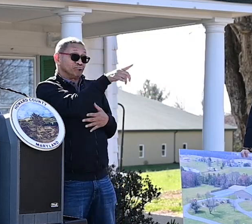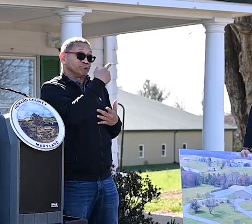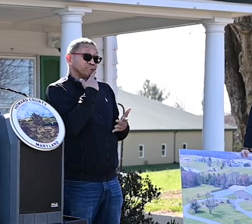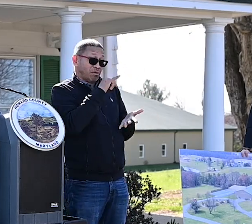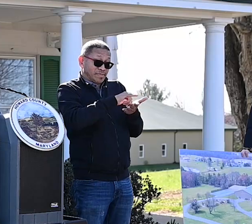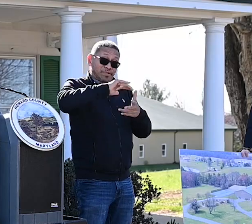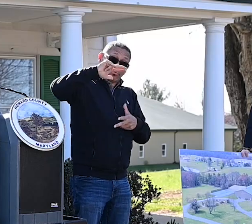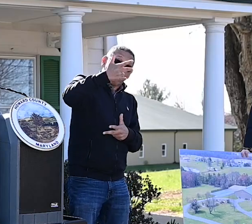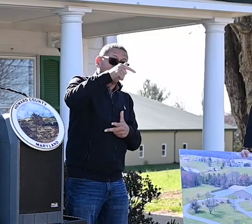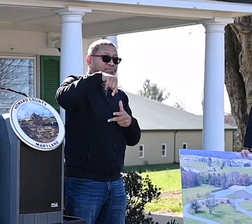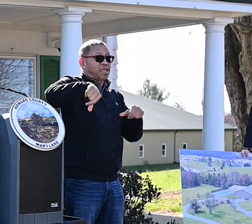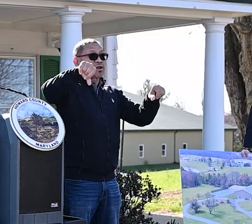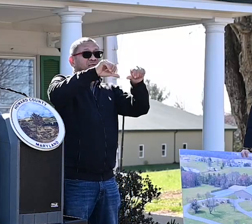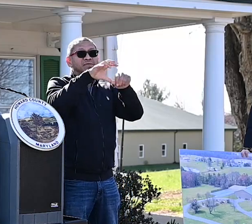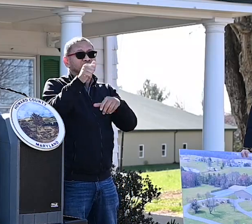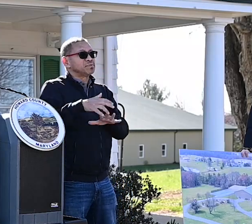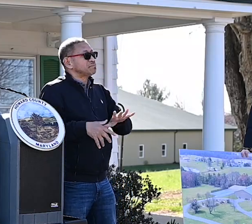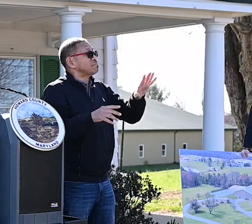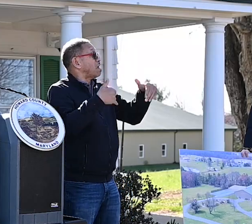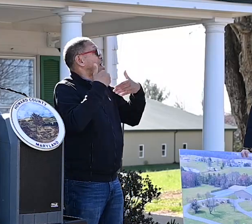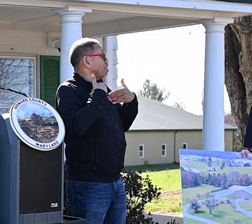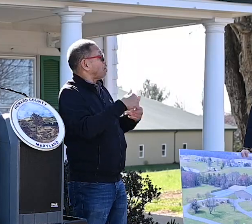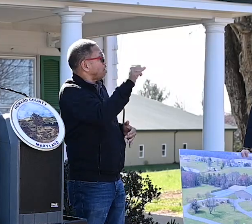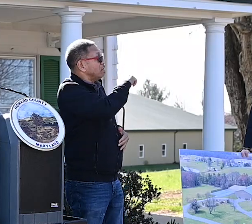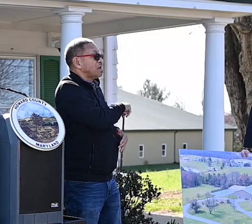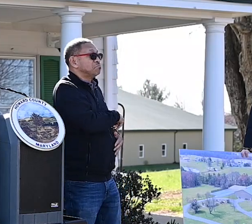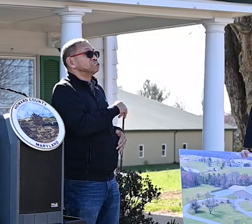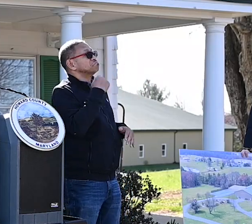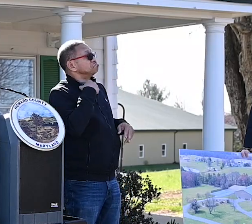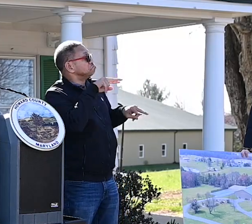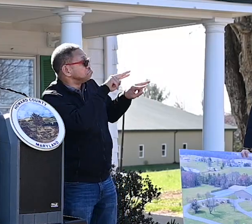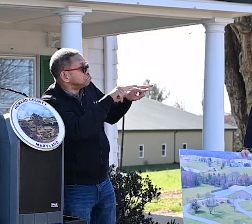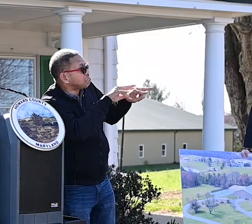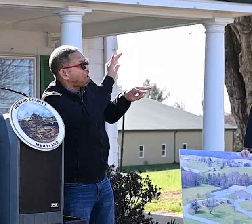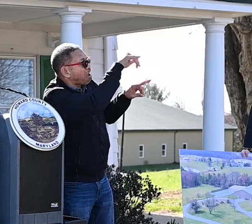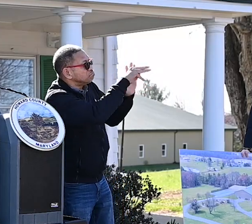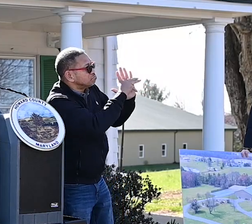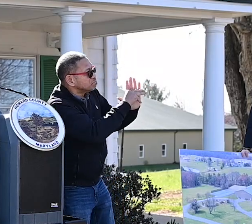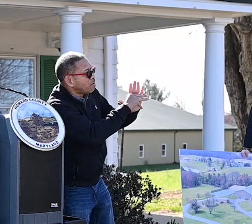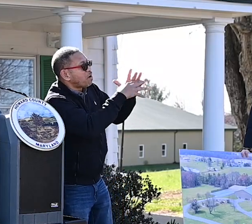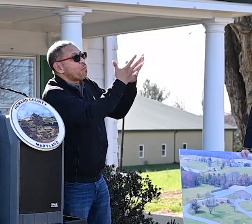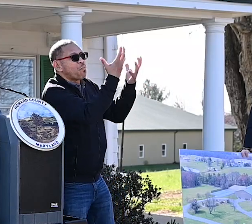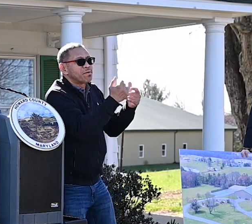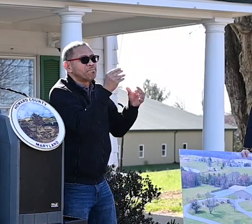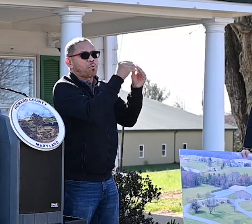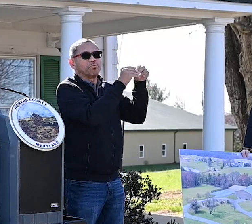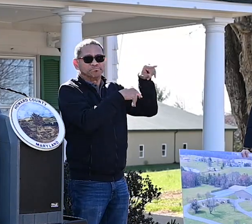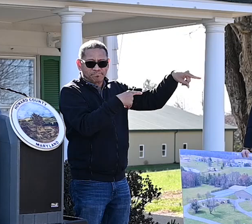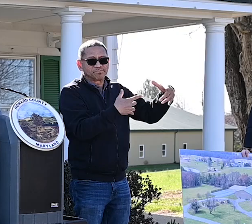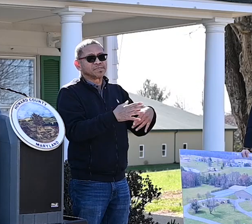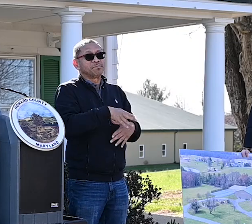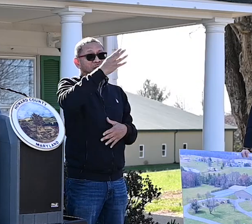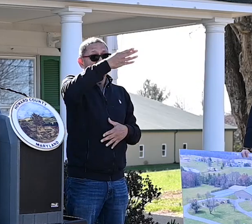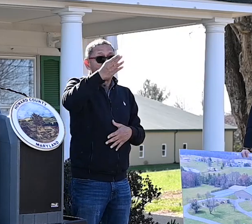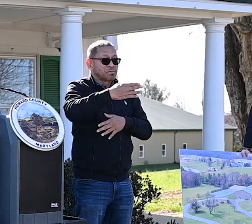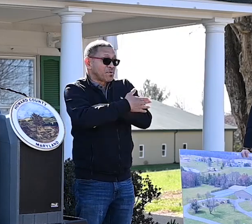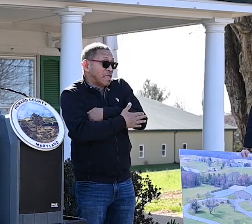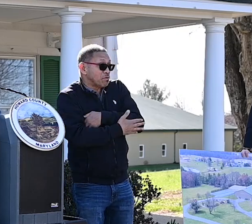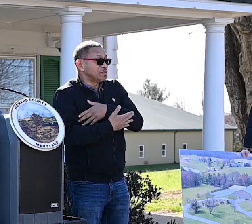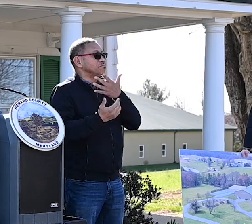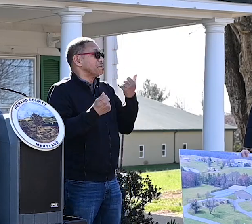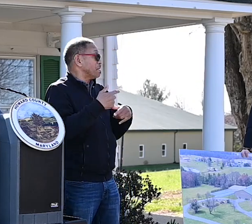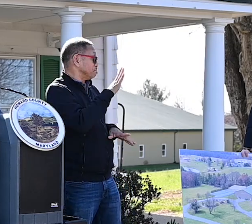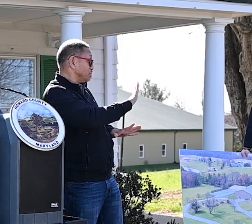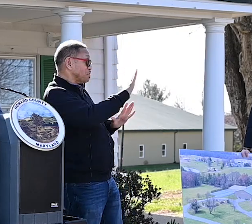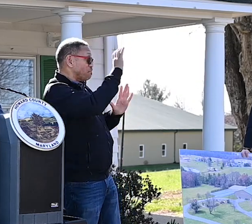this is the third. There are others that are taking a look at what you're doing. I might have just sent Baltimore County a photo of